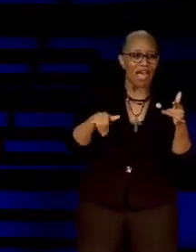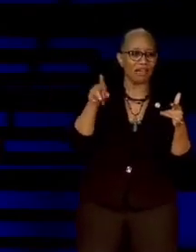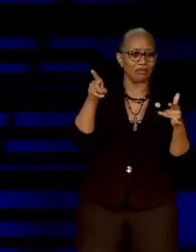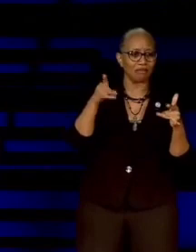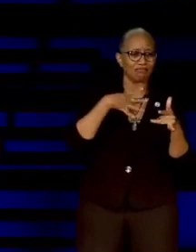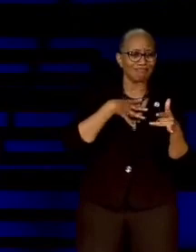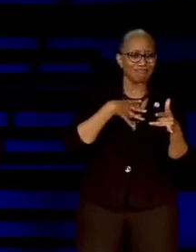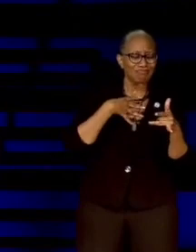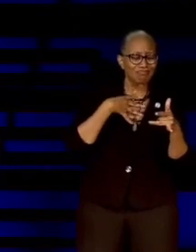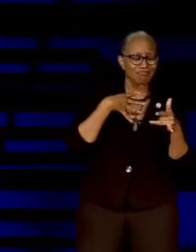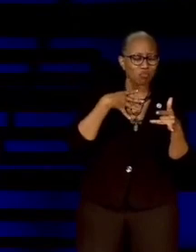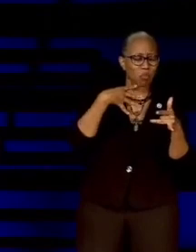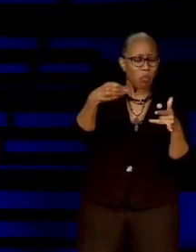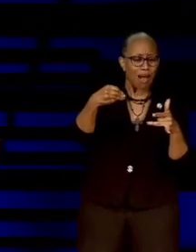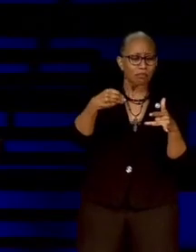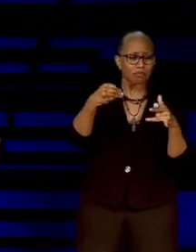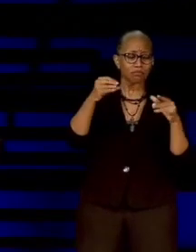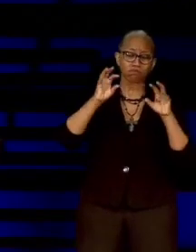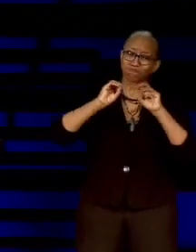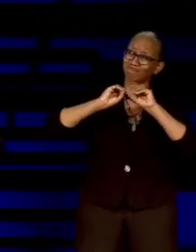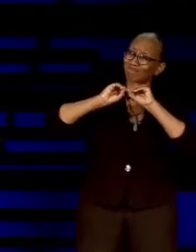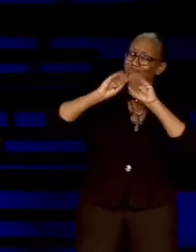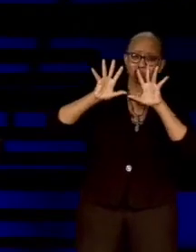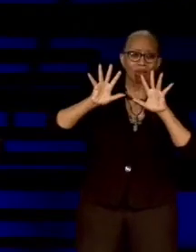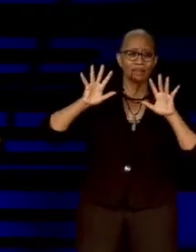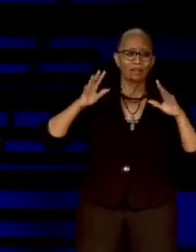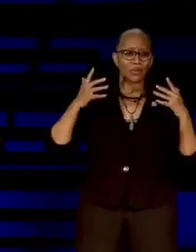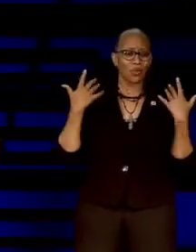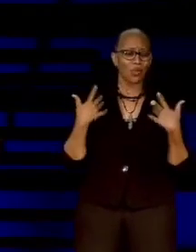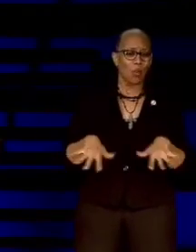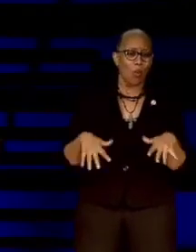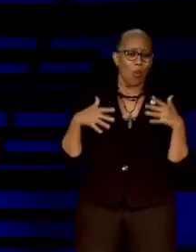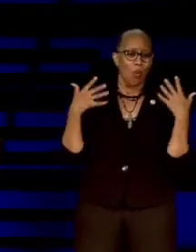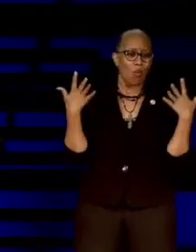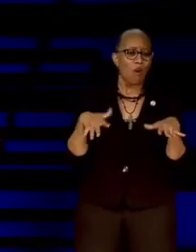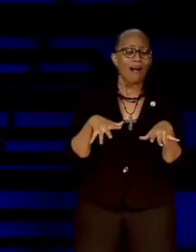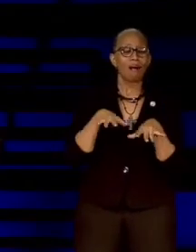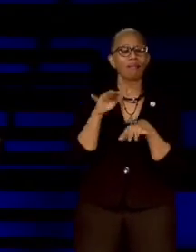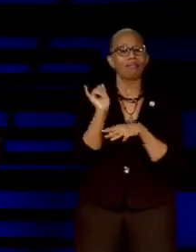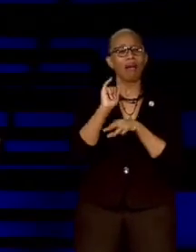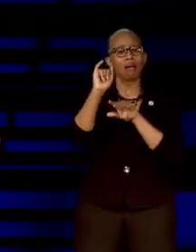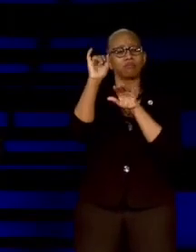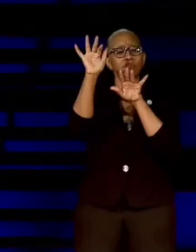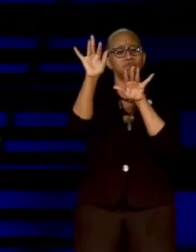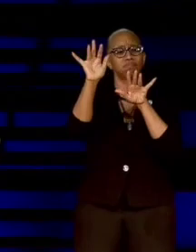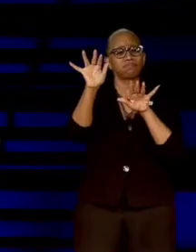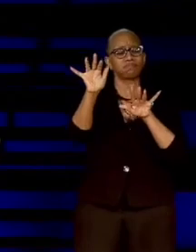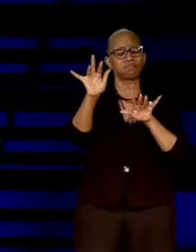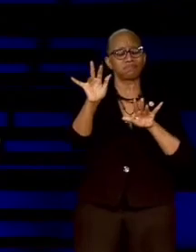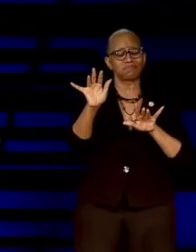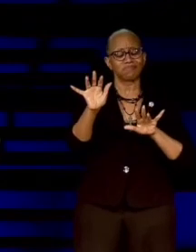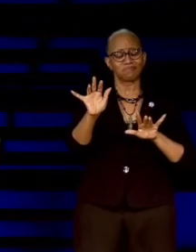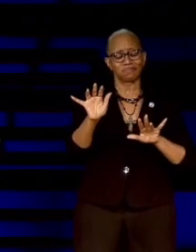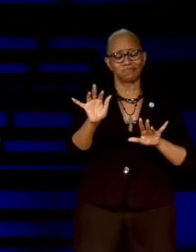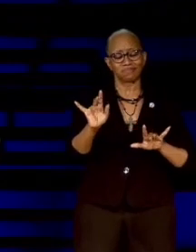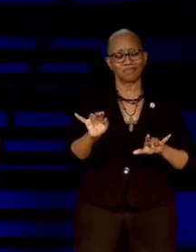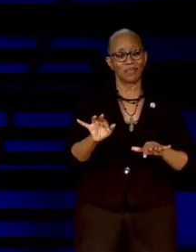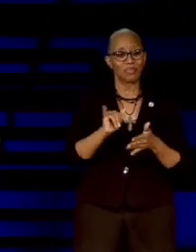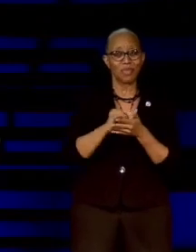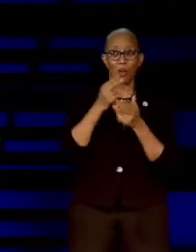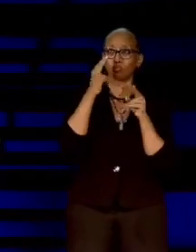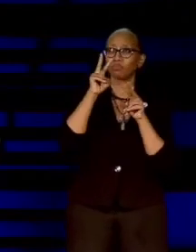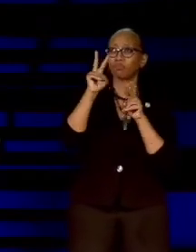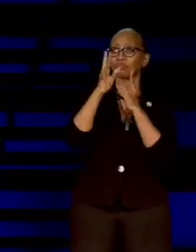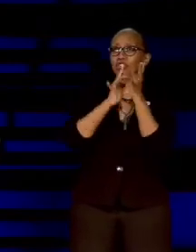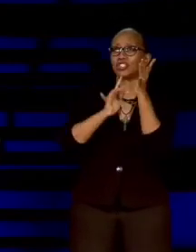nothing any whiter on earth than the snow white fullness that they saw